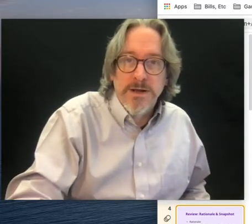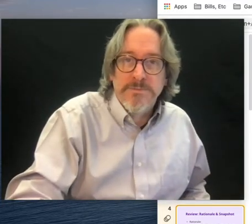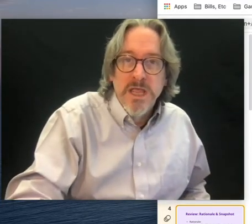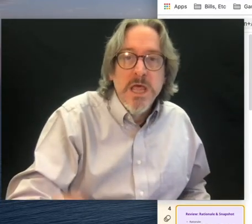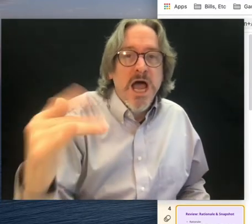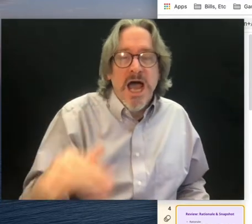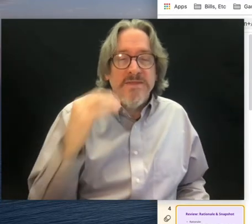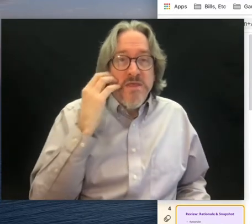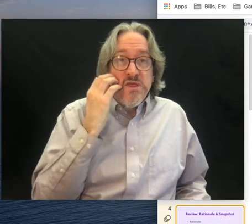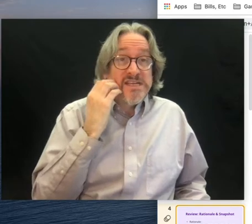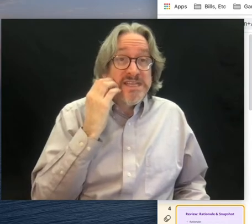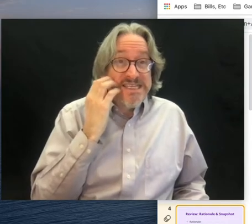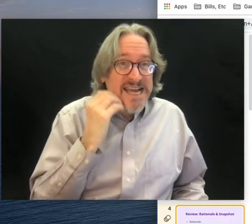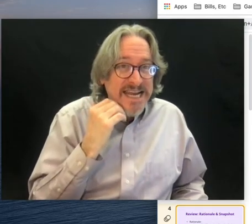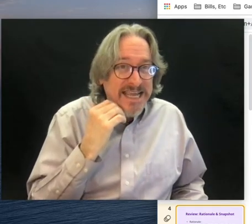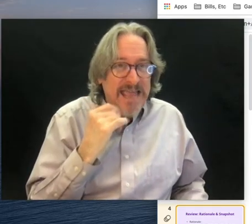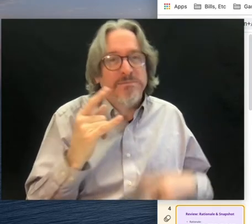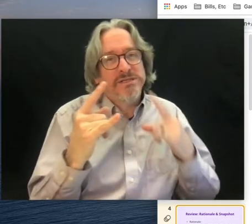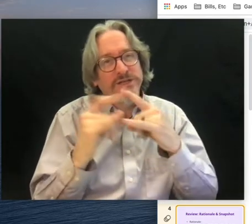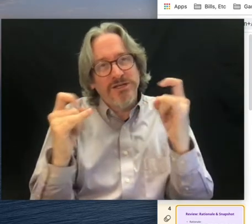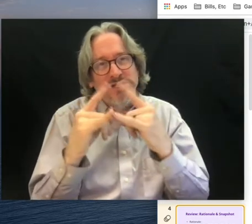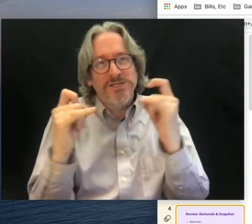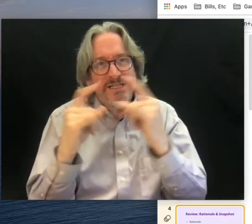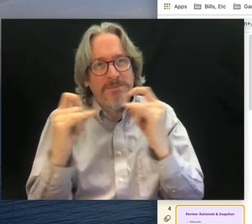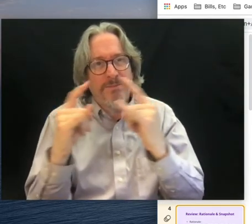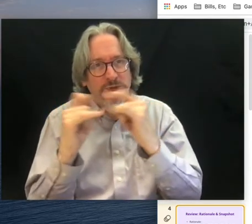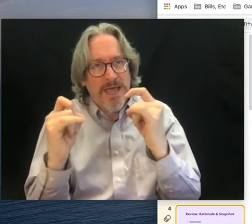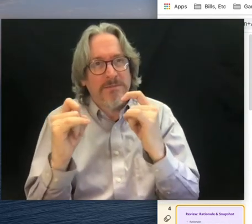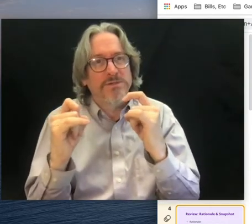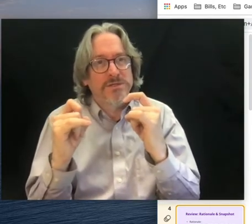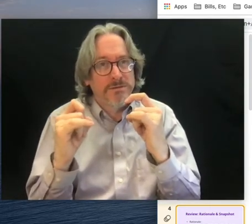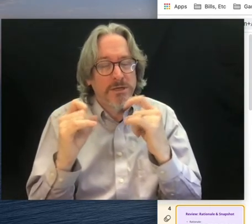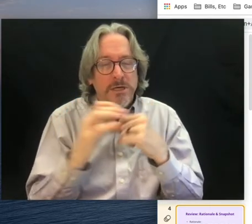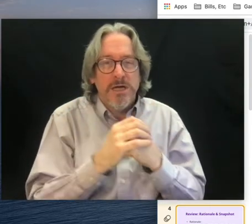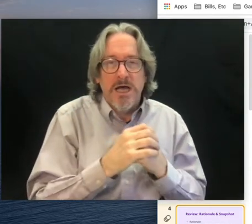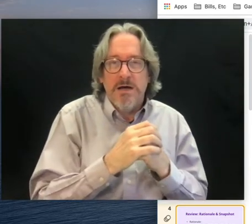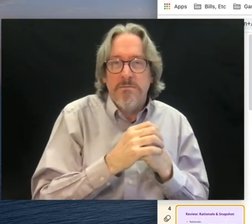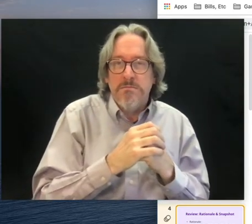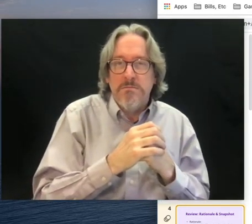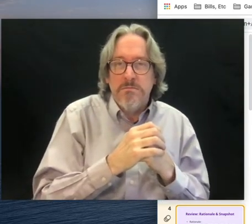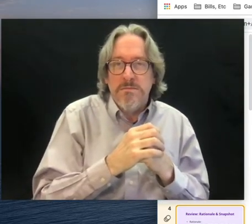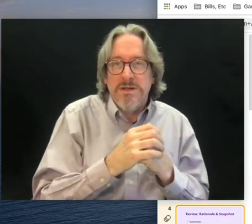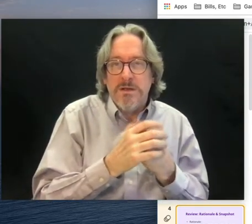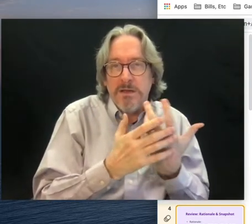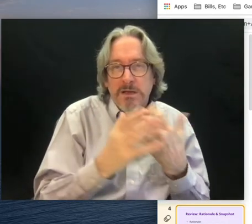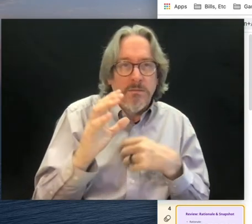All right. And then the signing camps. You'll see some people do camps.